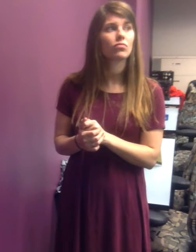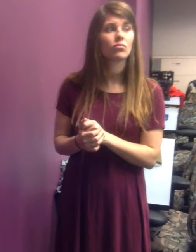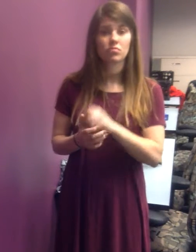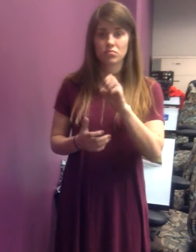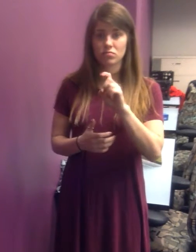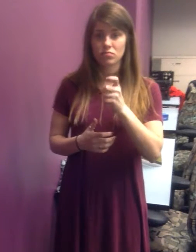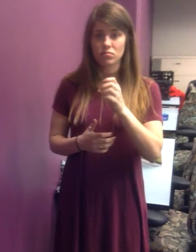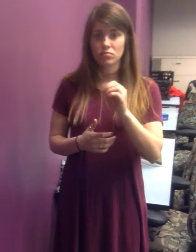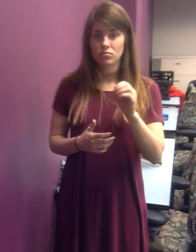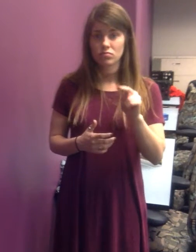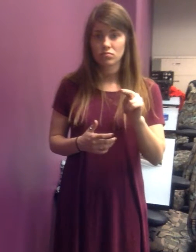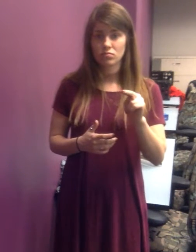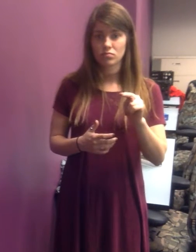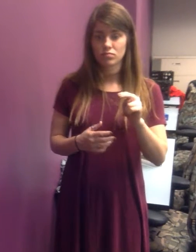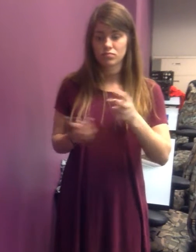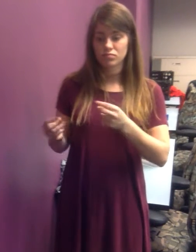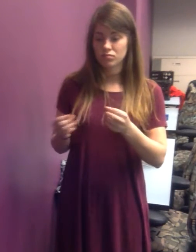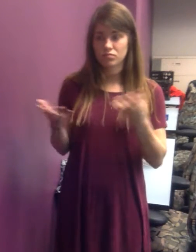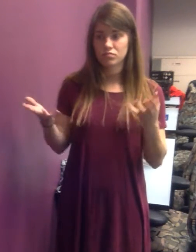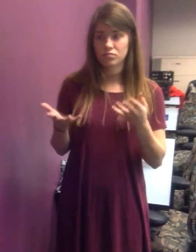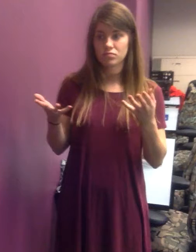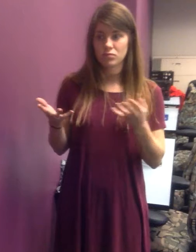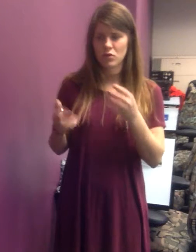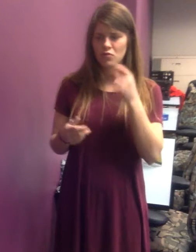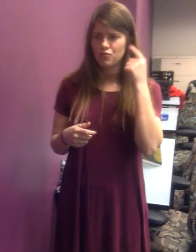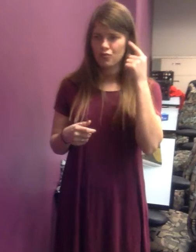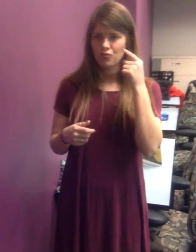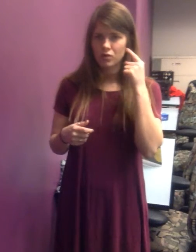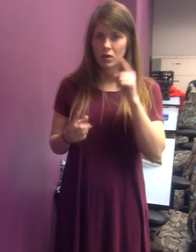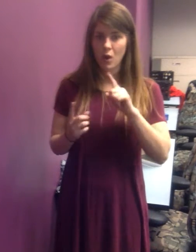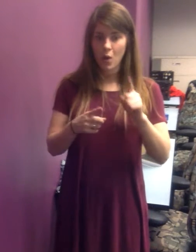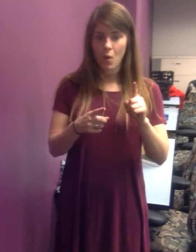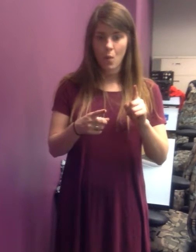carbon dioxide, it isn't smog or smoke. It's what we breathe out